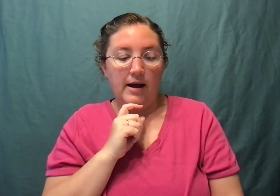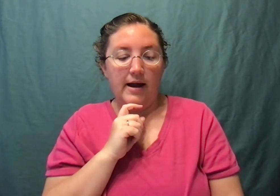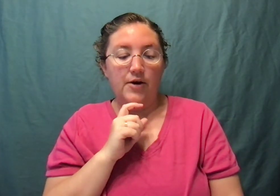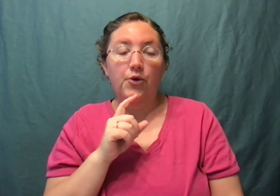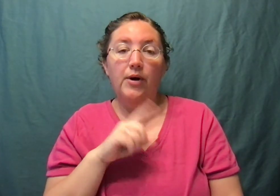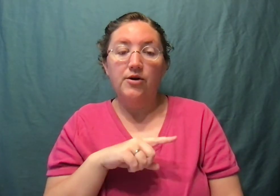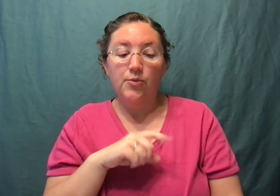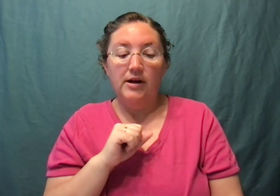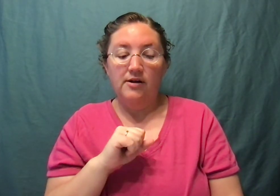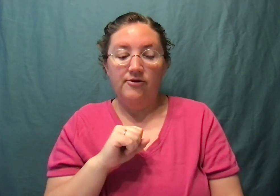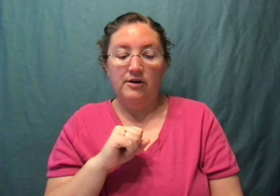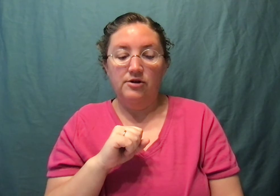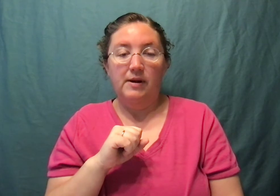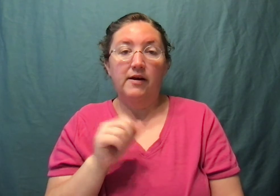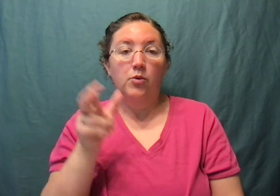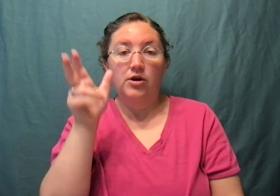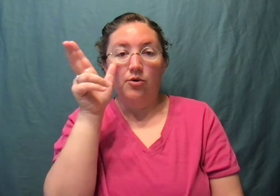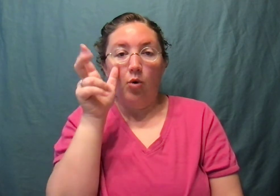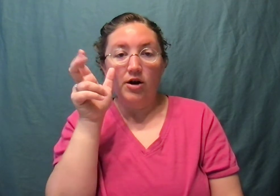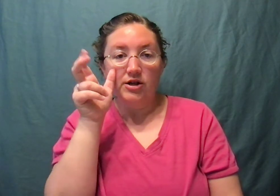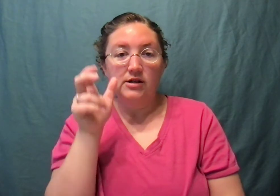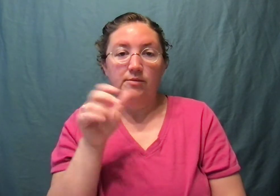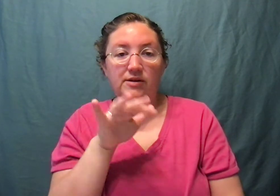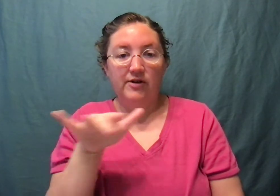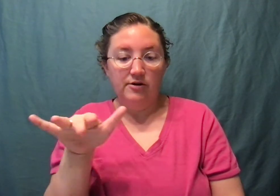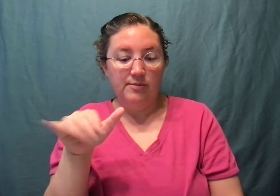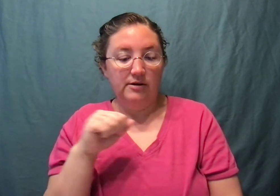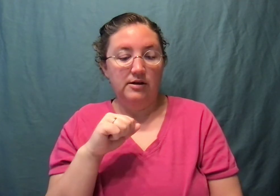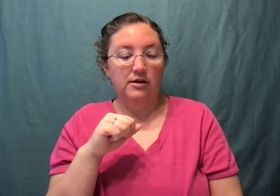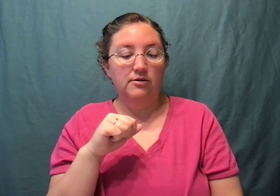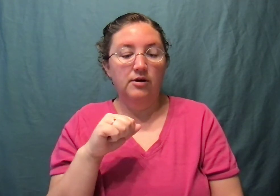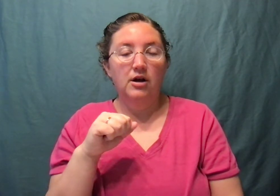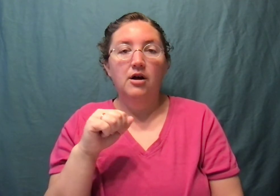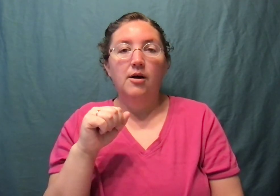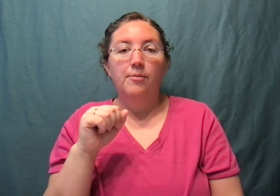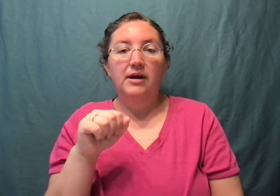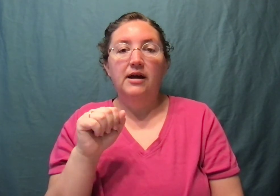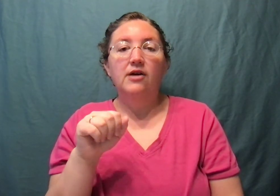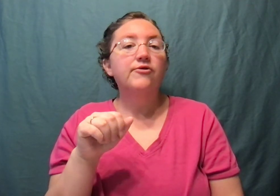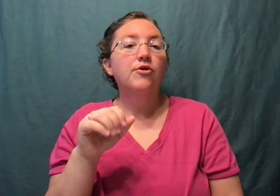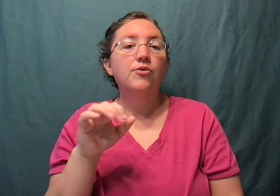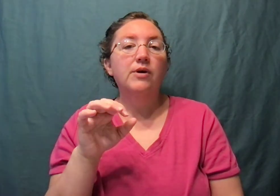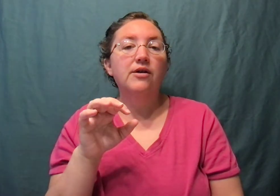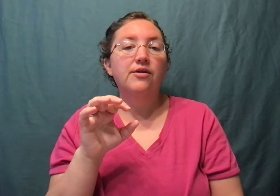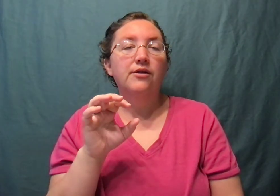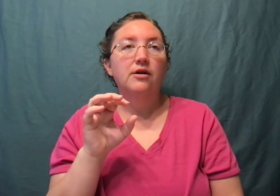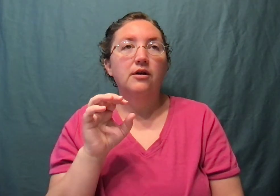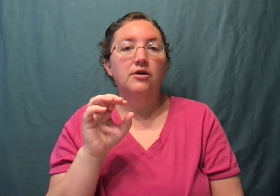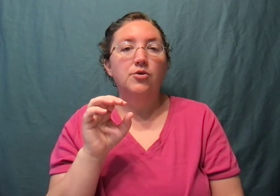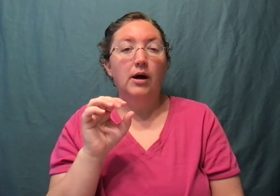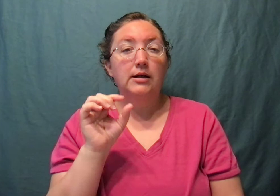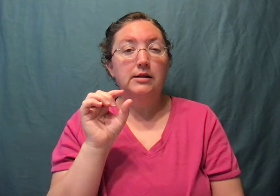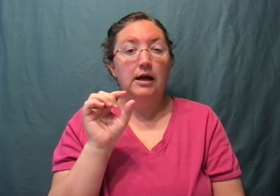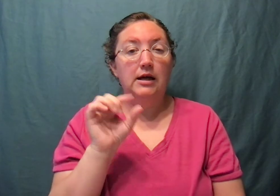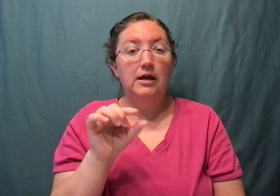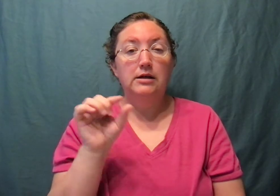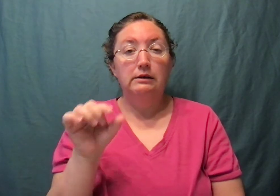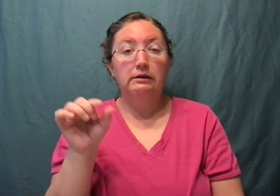And when you're reading fingerspelling, when you're watching somebody fingerspell to you, be careful with trying to say each